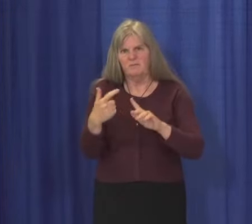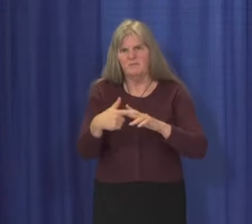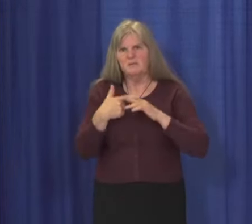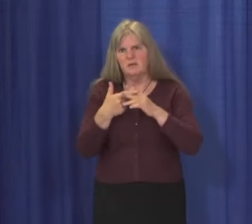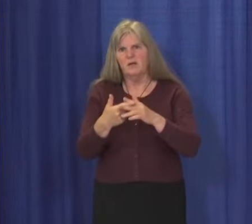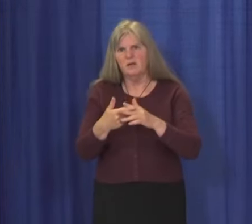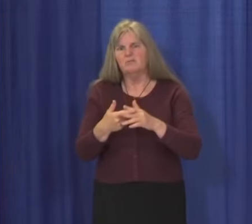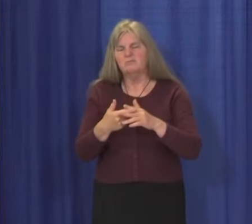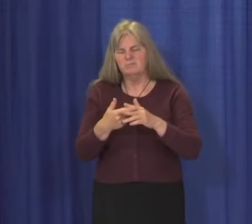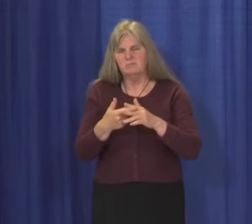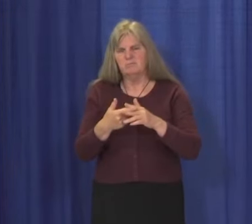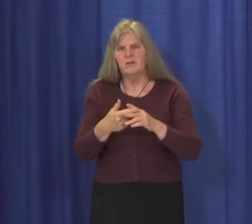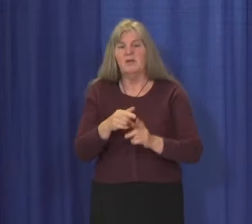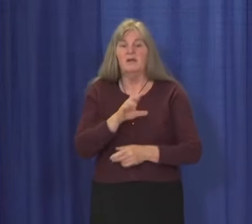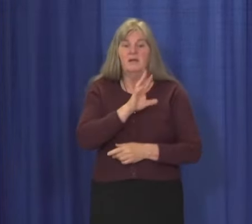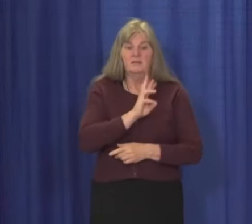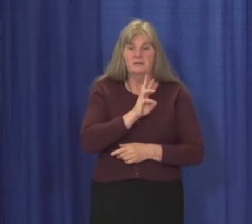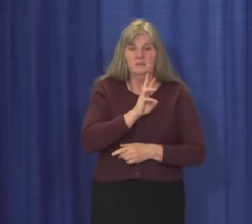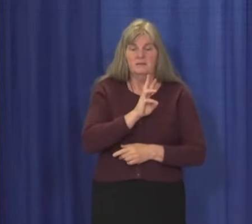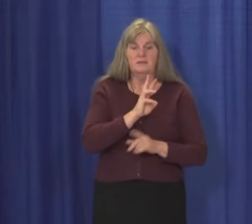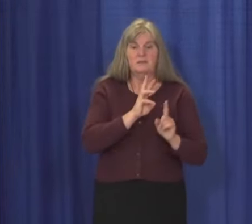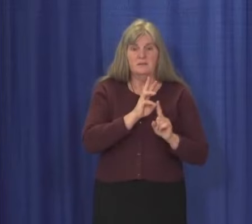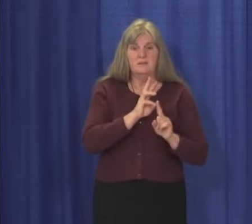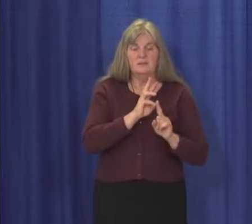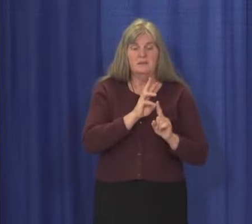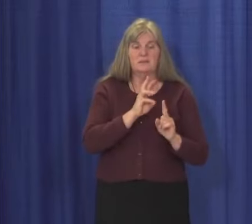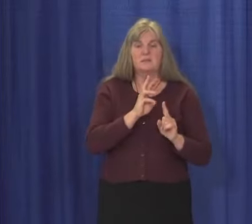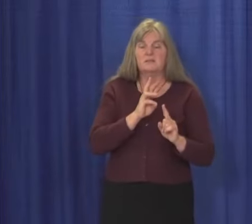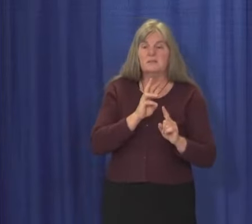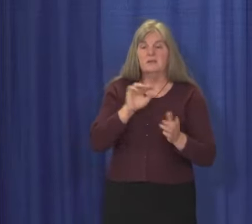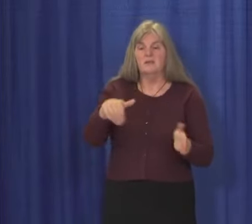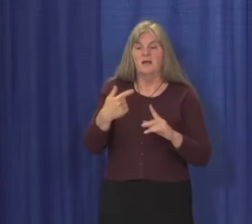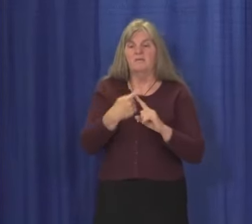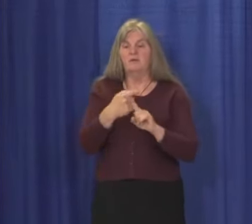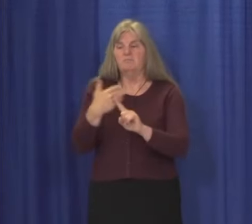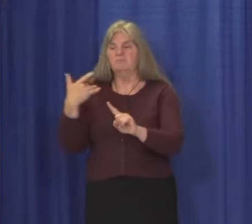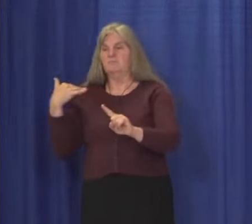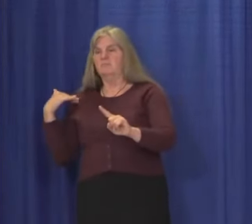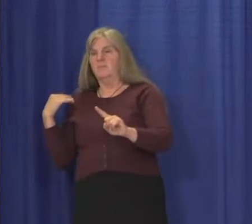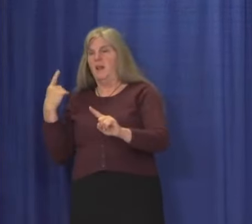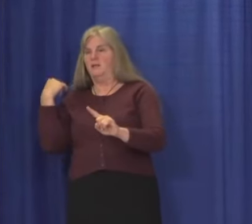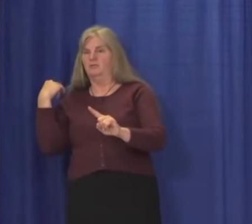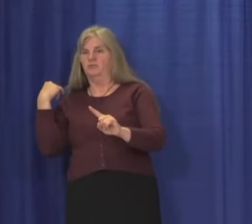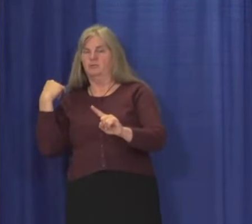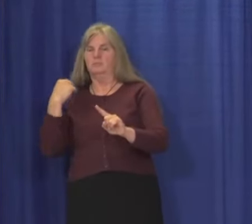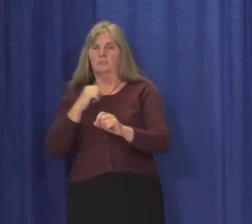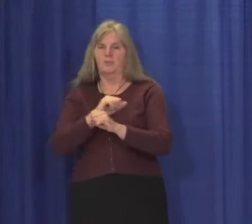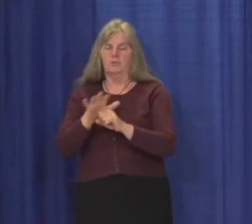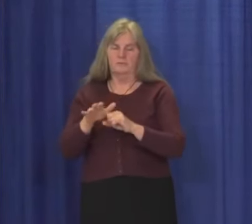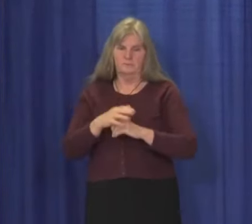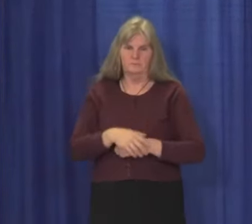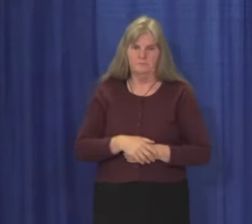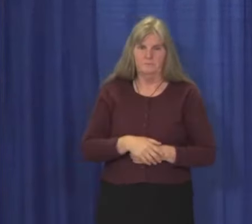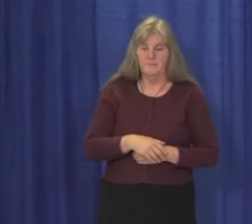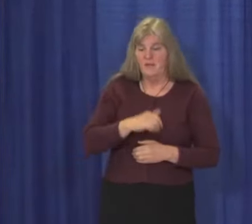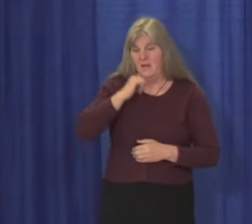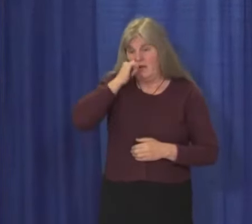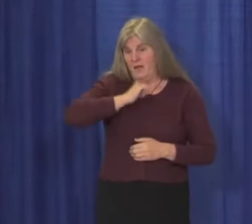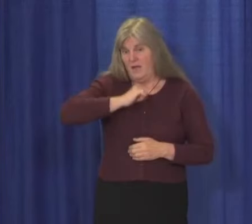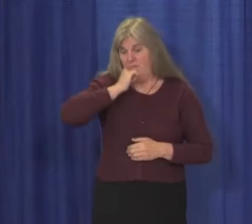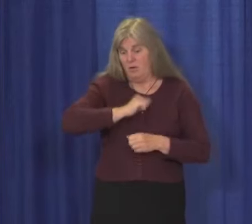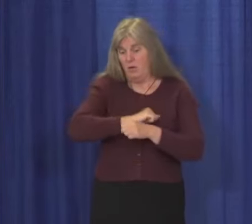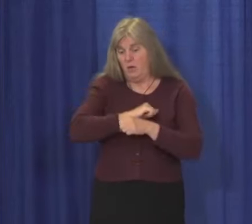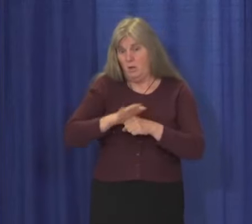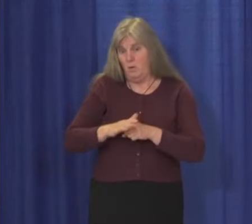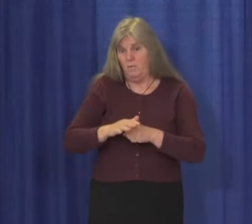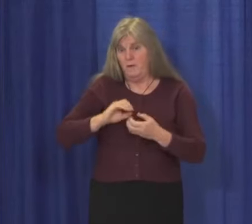in June, and 6 overall since the onset of this pandemic. Our daily case numbers have steadily